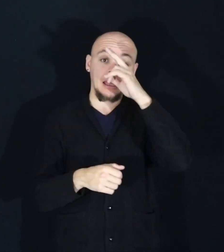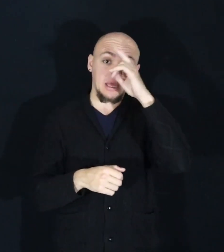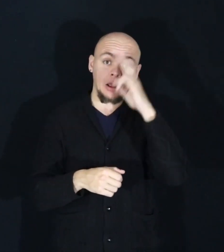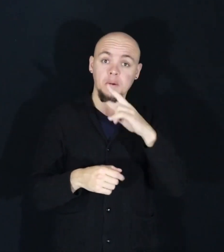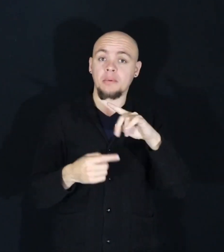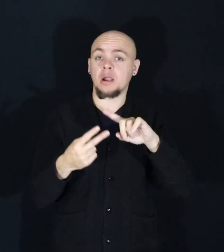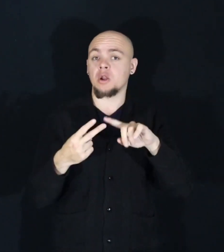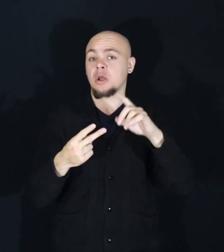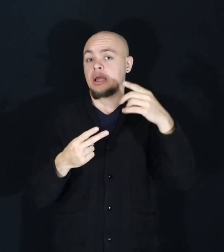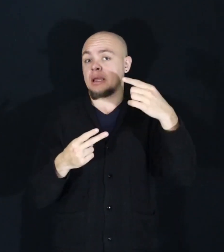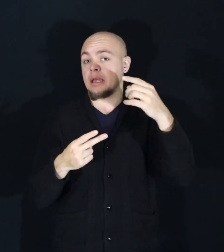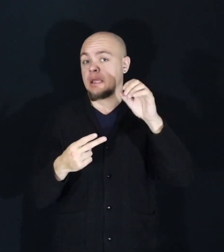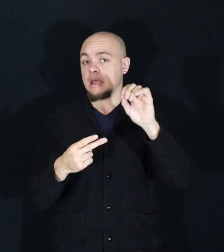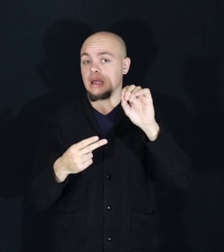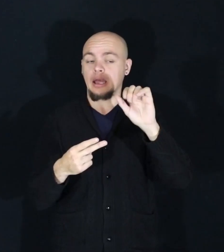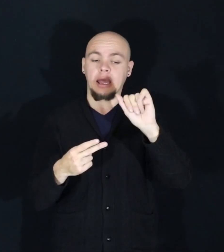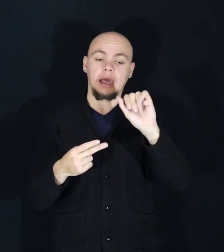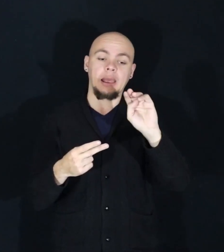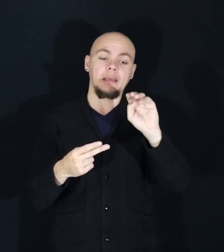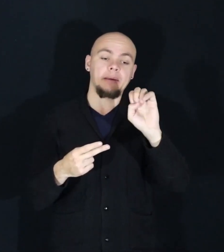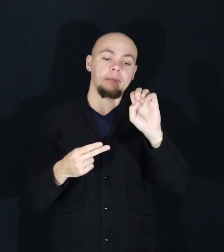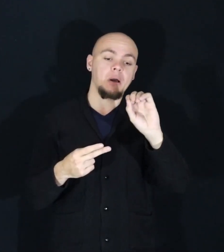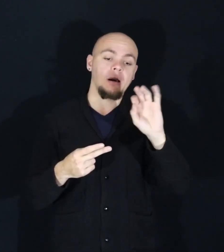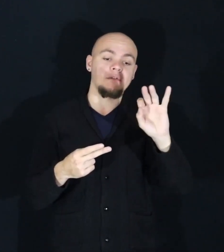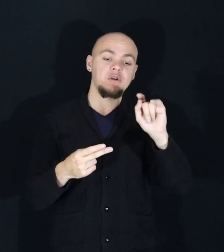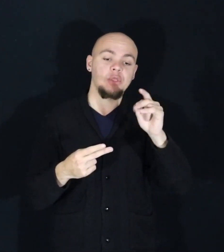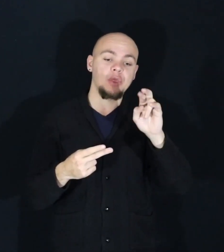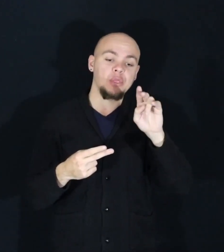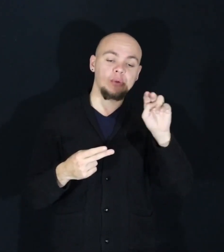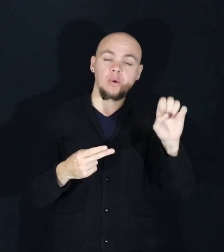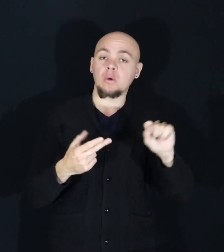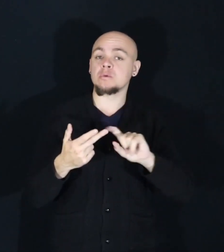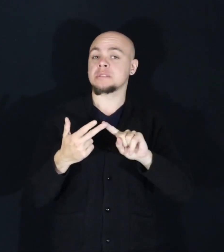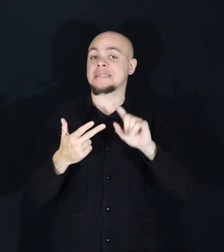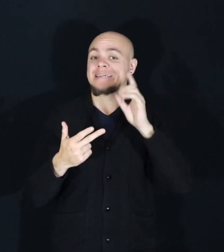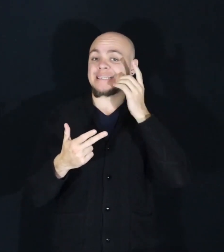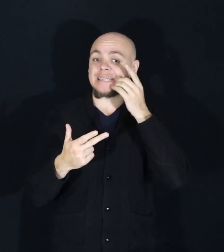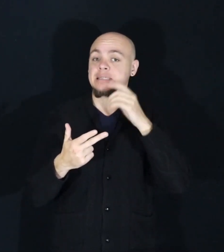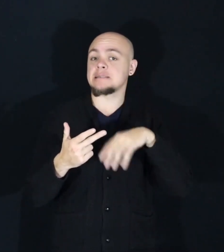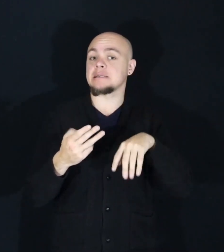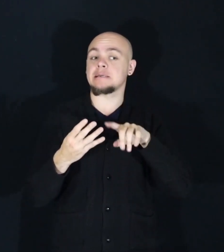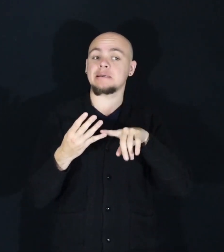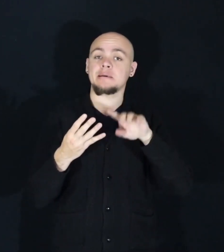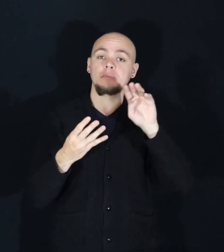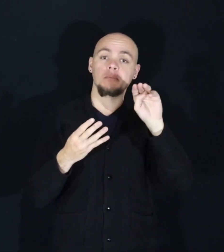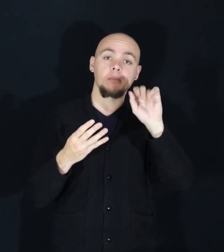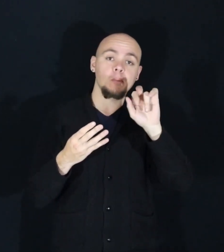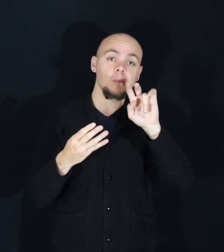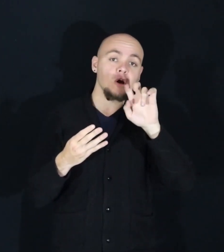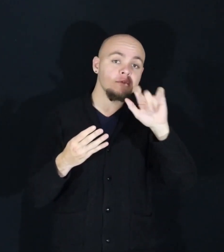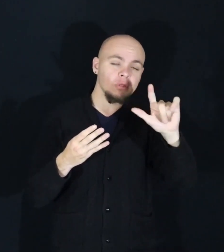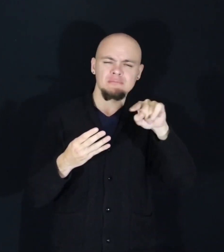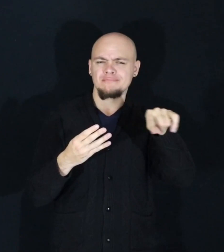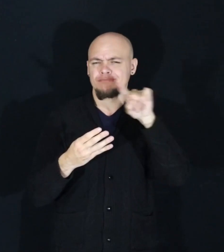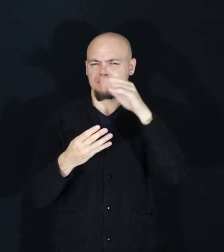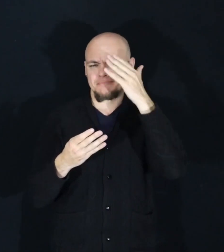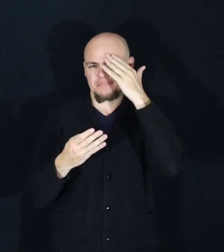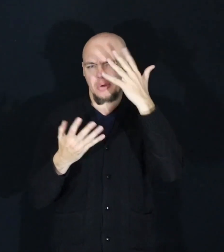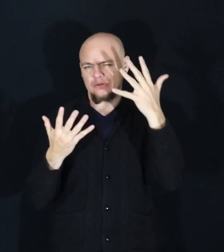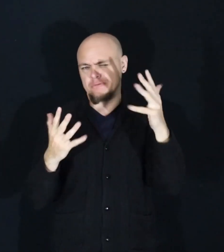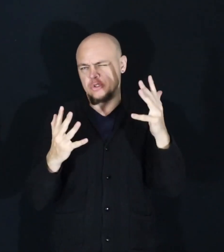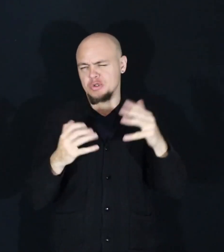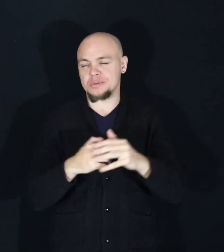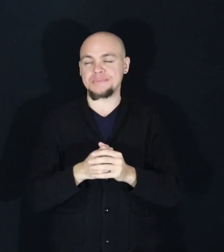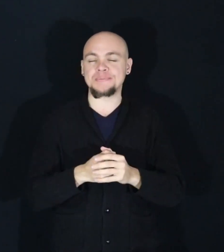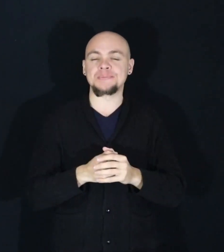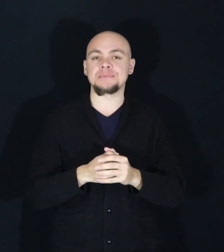of Thrones, Disney and Marvel movies, as well as many other forms of entertainment I'm sure you guys are all aware